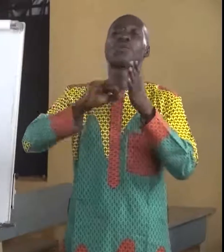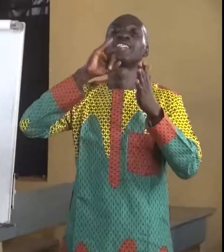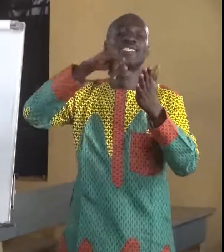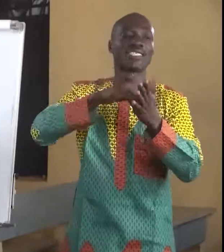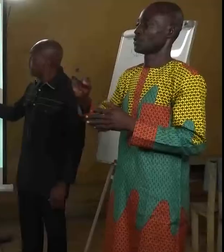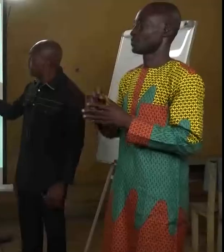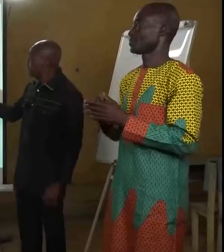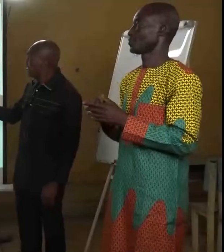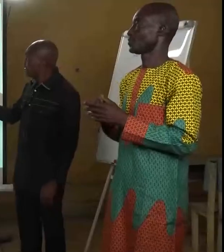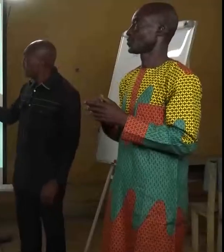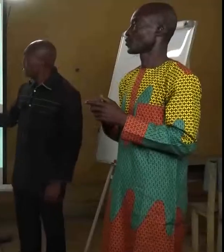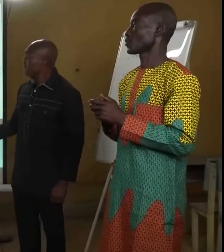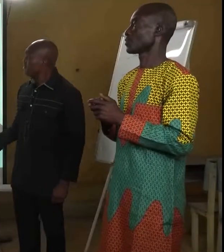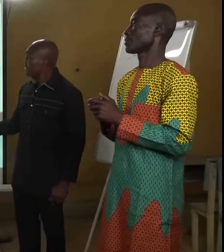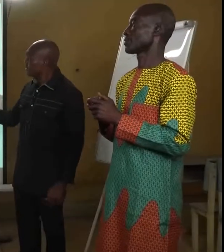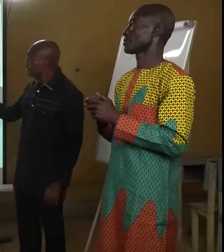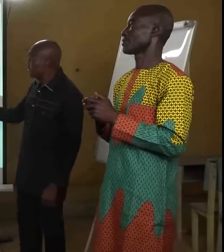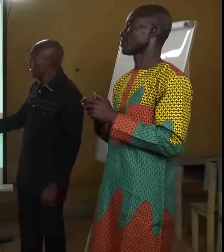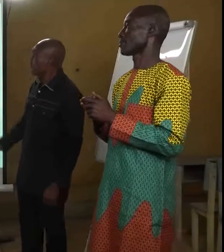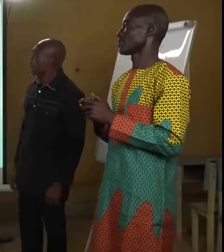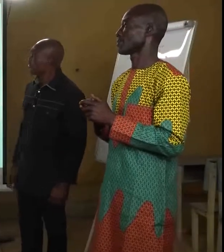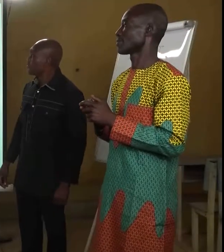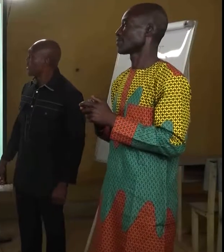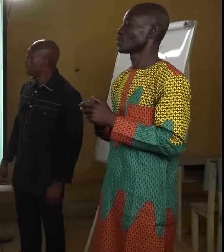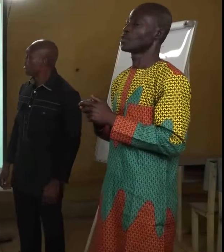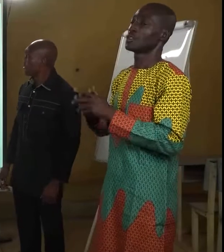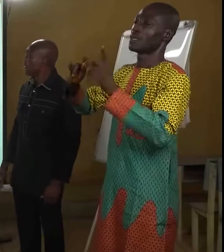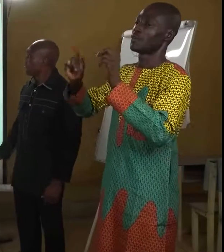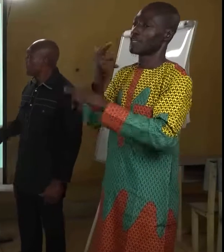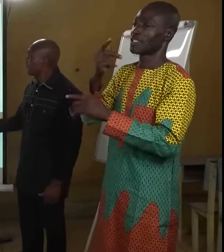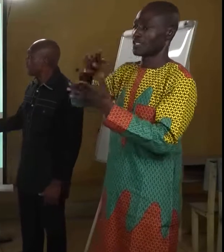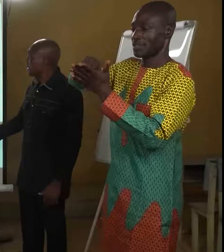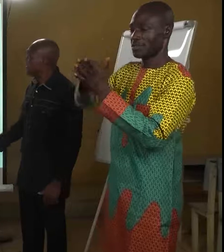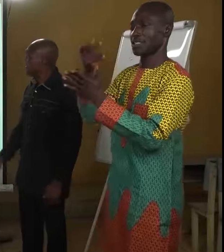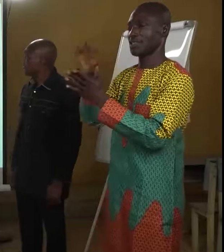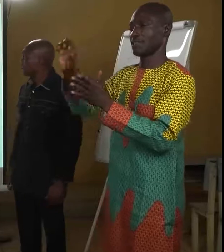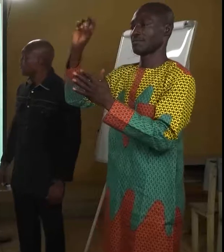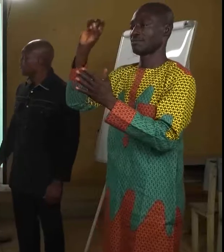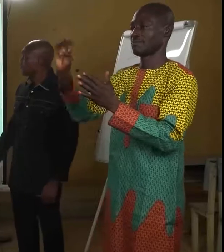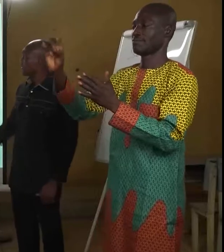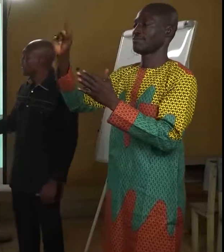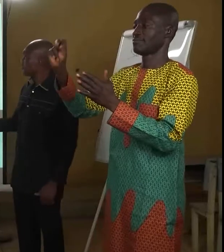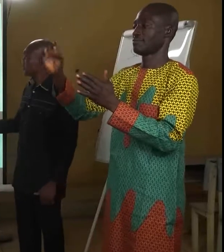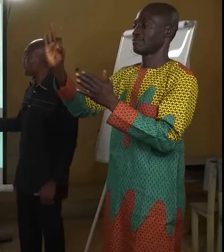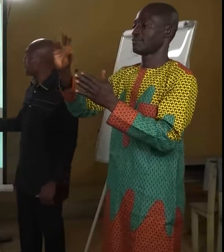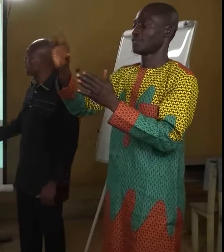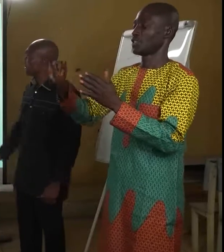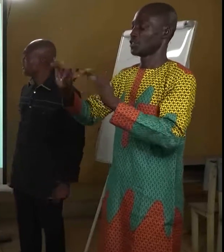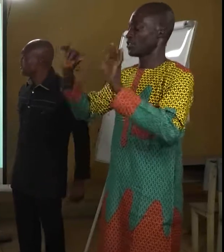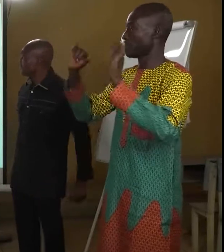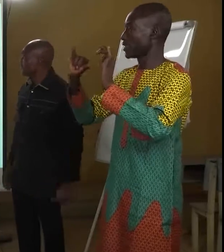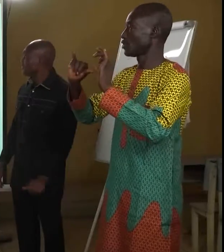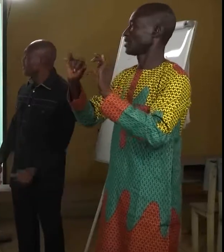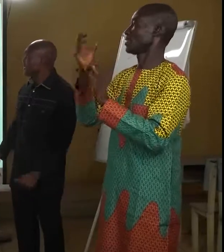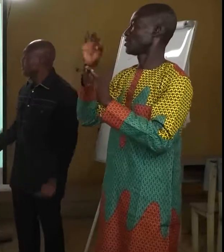inflation? Before we define inflation, let us run down on what we have today. We have to look at inflation, we look at measurement of